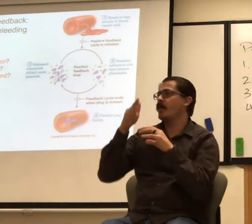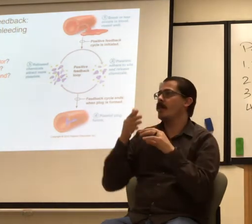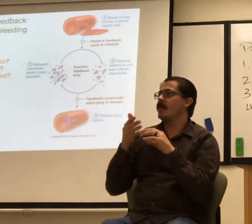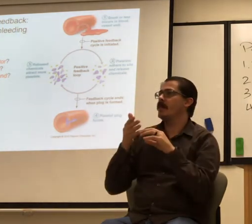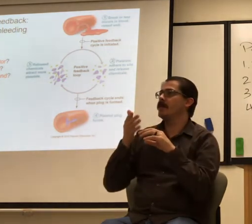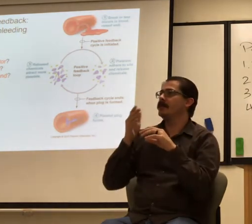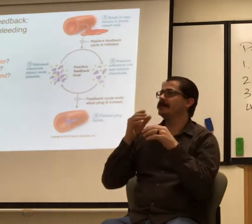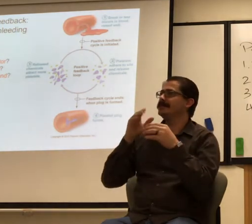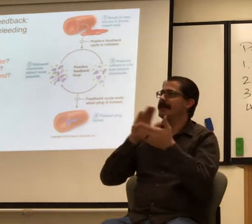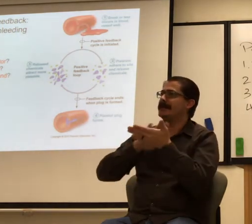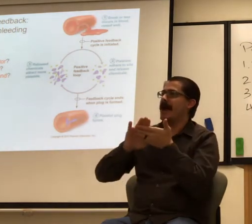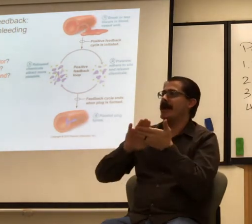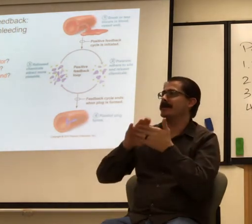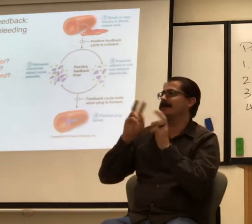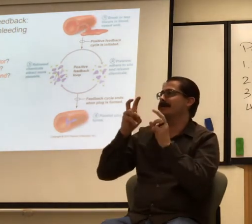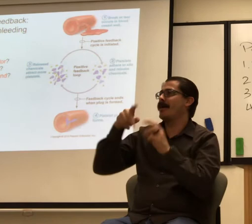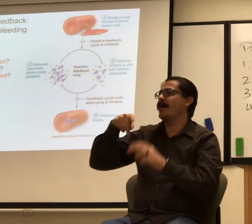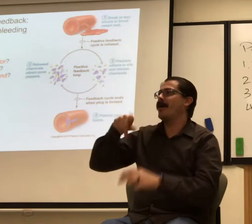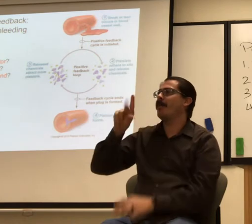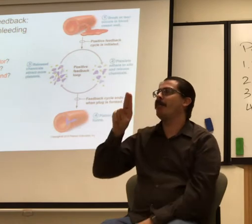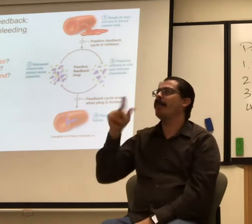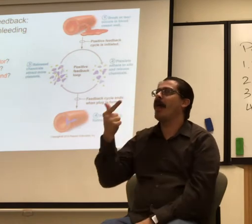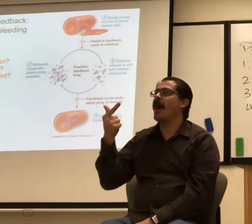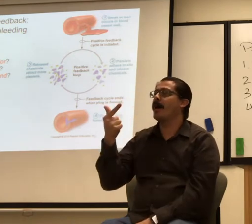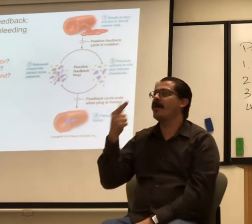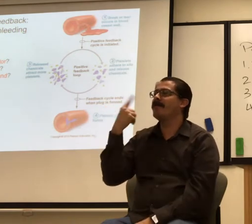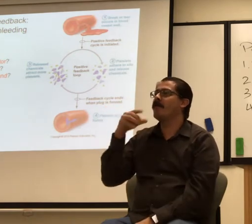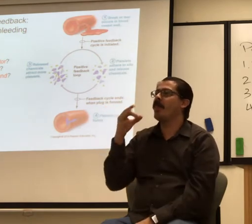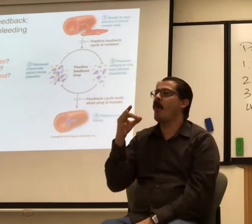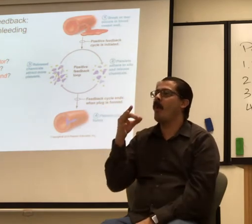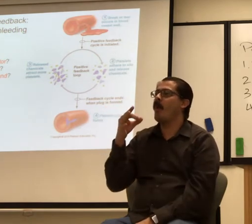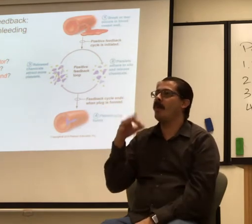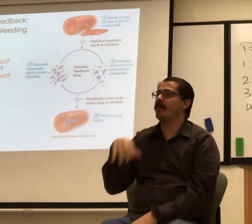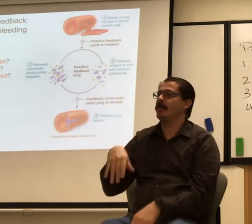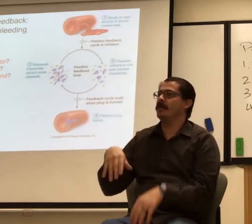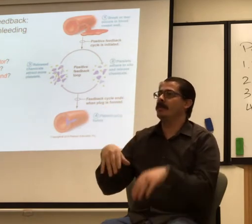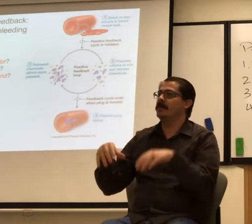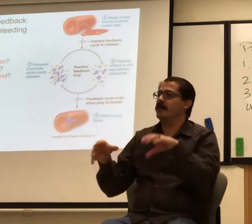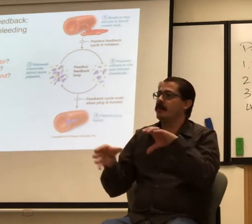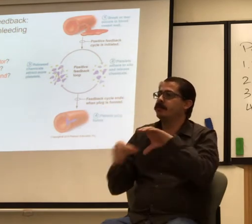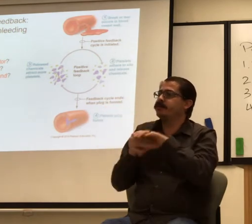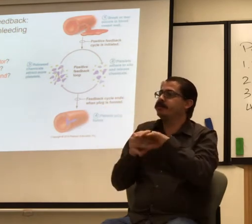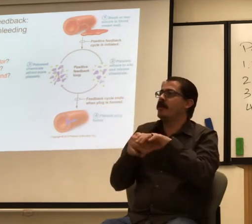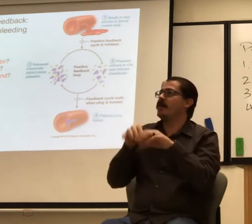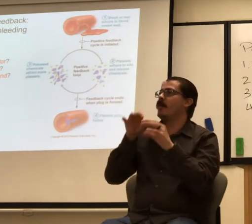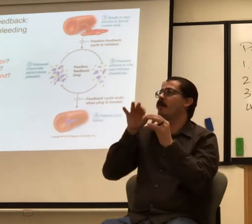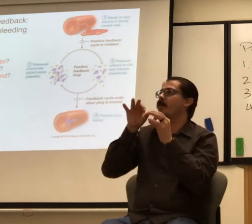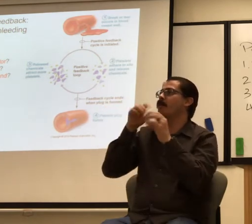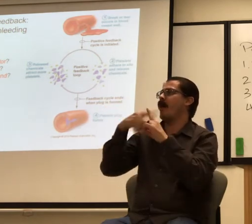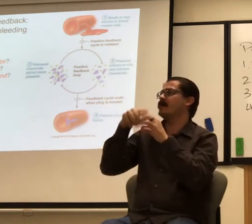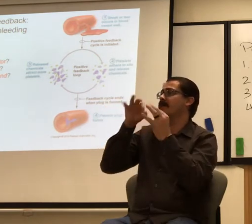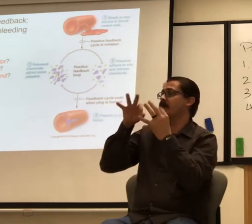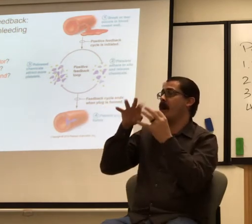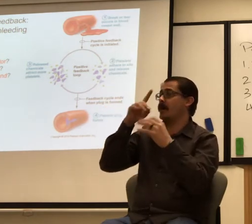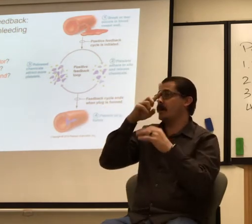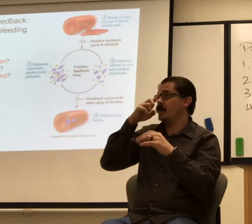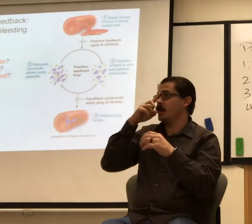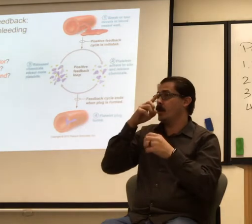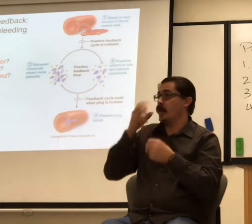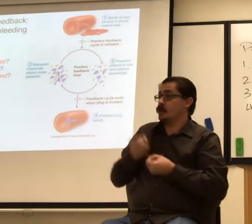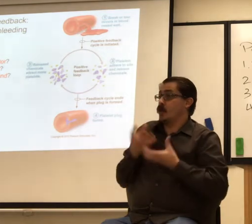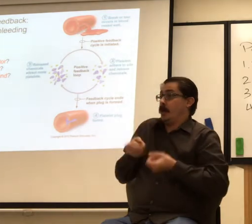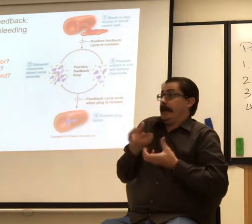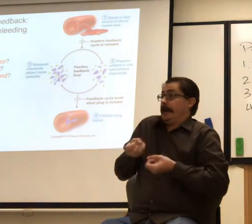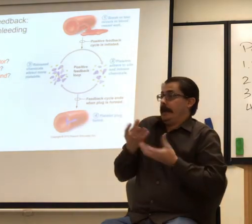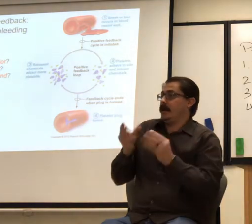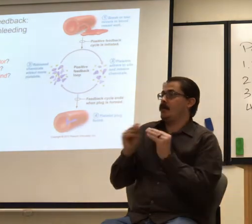nice plug. And so the positive feedback loop part is you secrete more chemicals